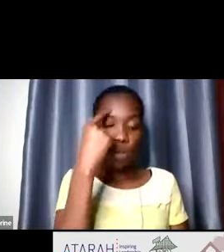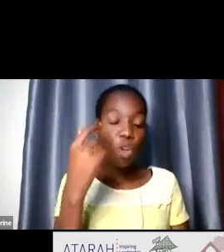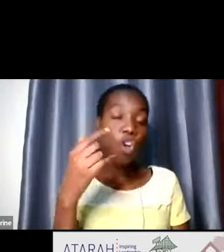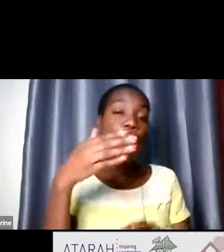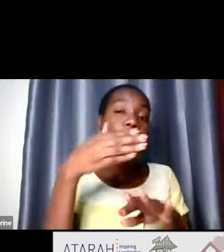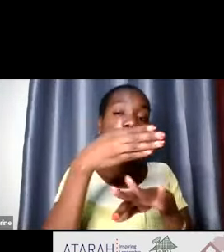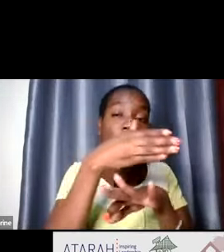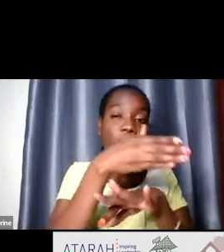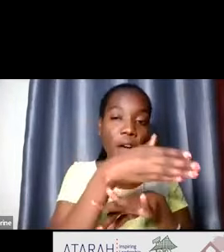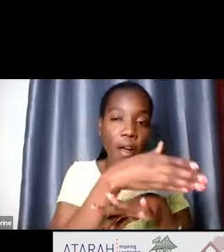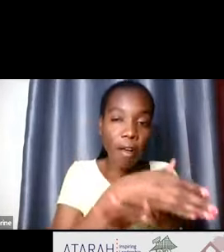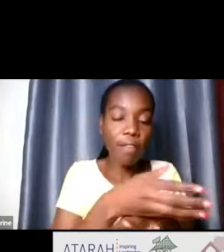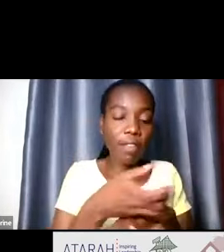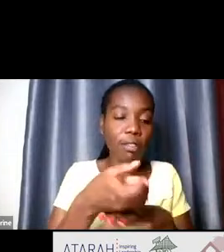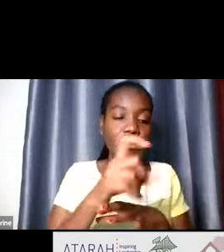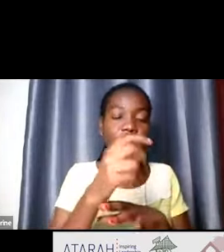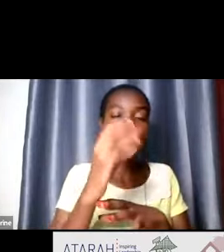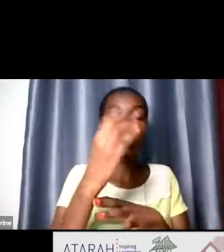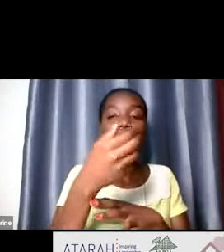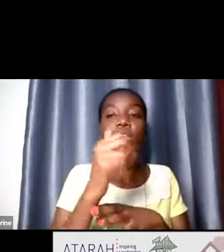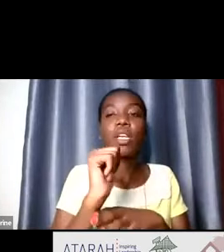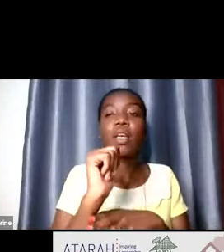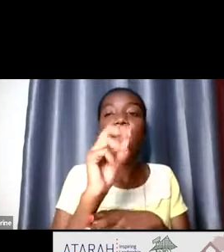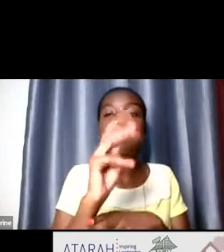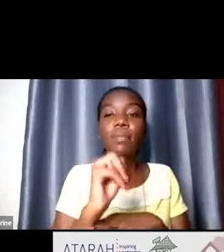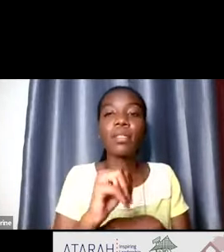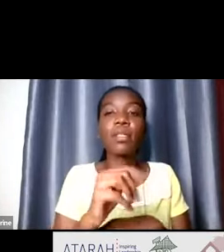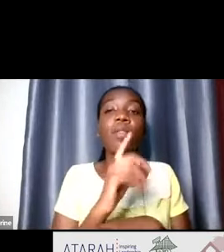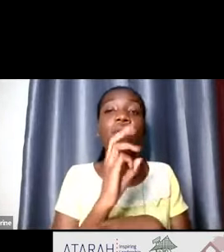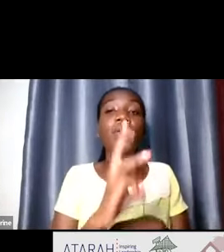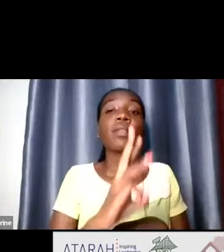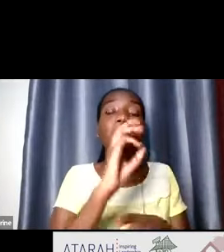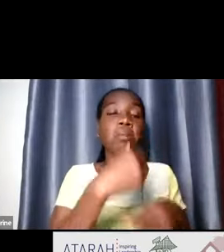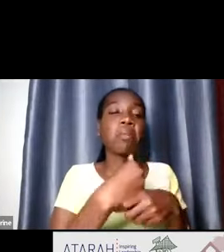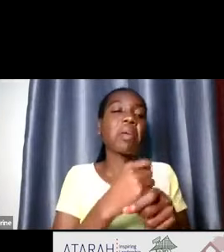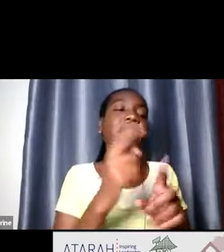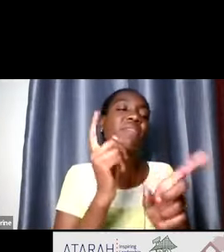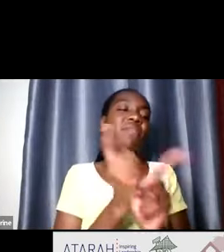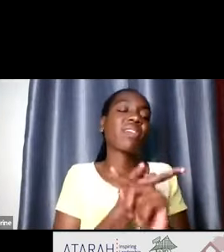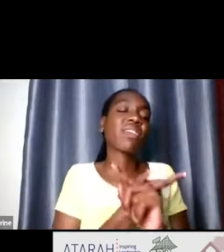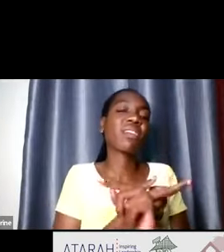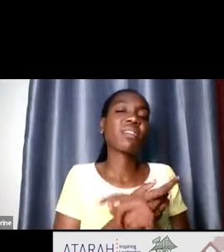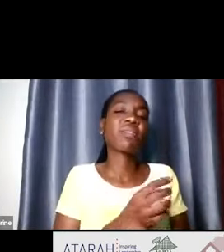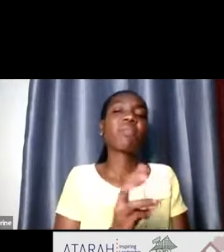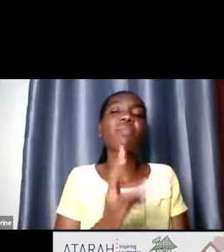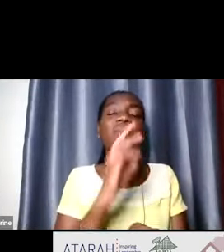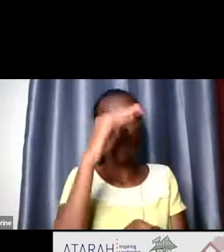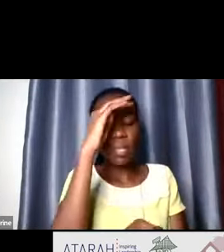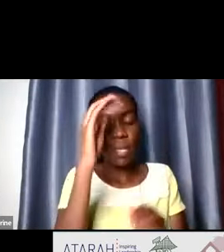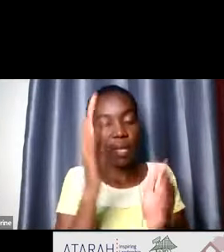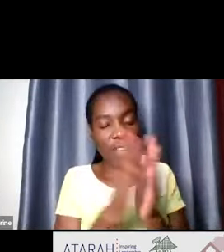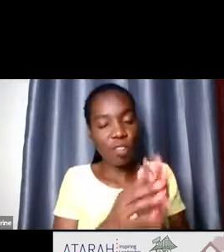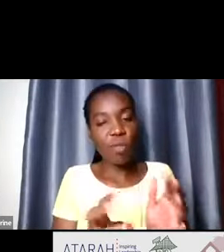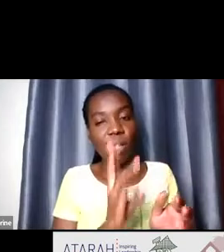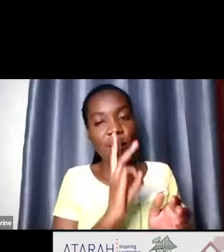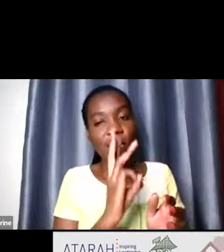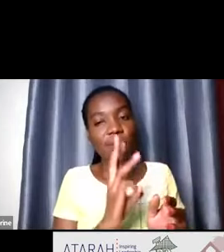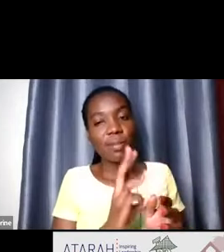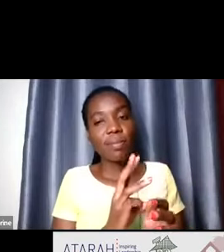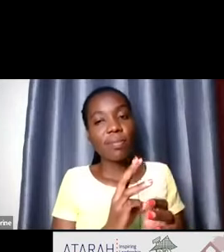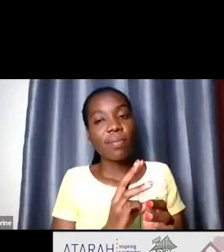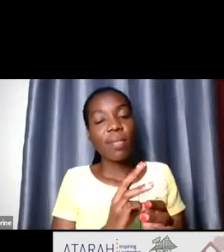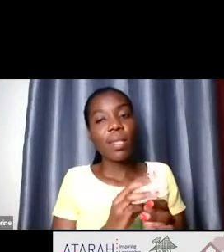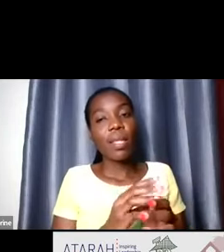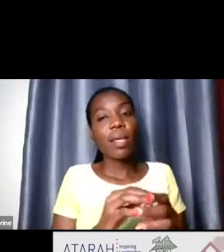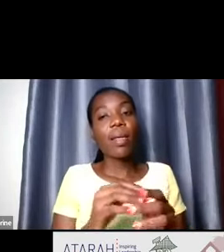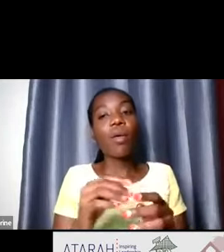distilled charm. You know, whiskey is made differently from beer and from wine. Beer and wine are fermented. Whiskey